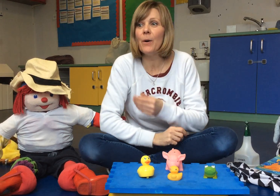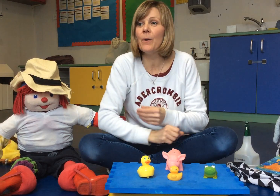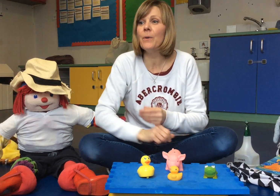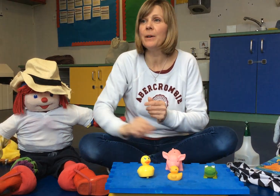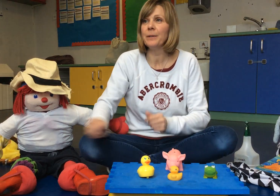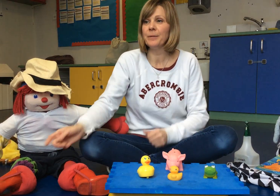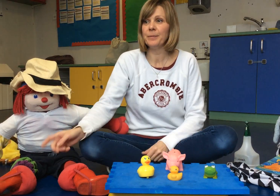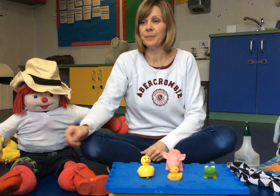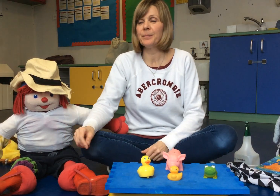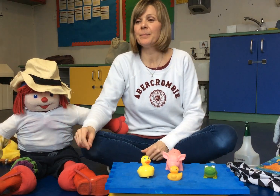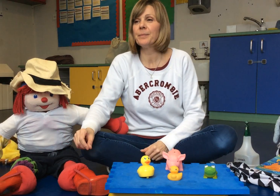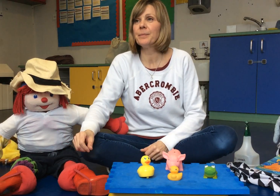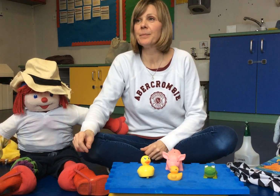Uh-oh!